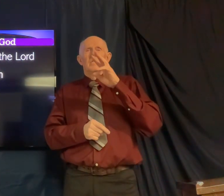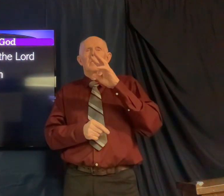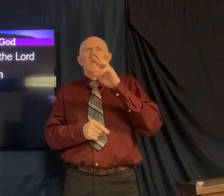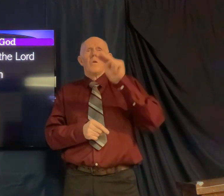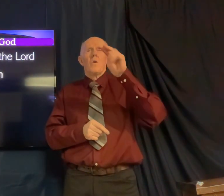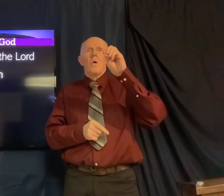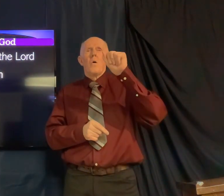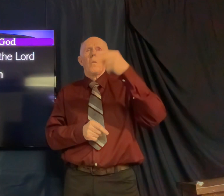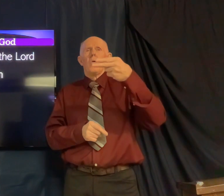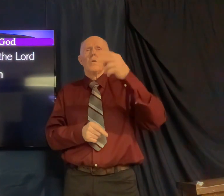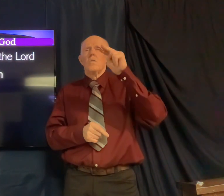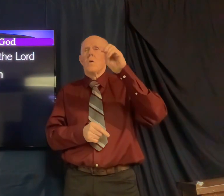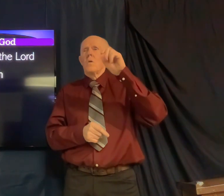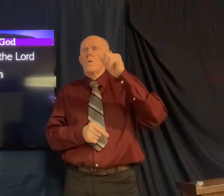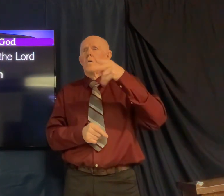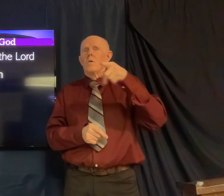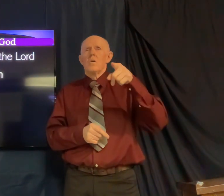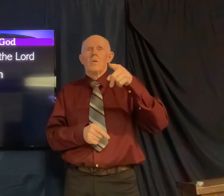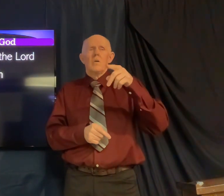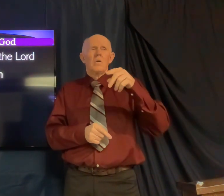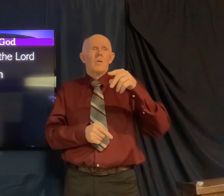for example, Noah,